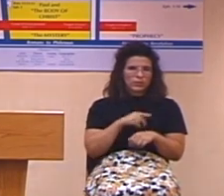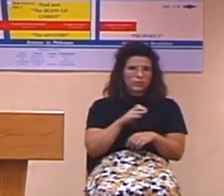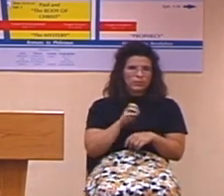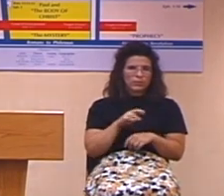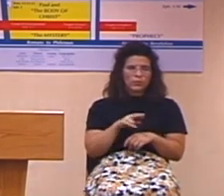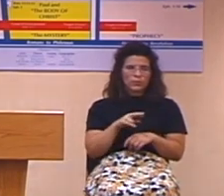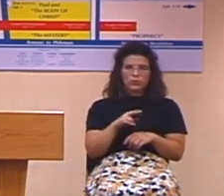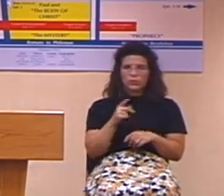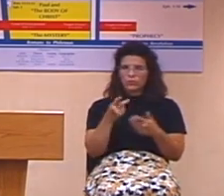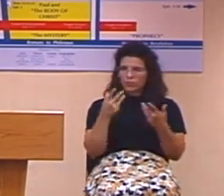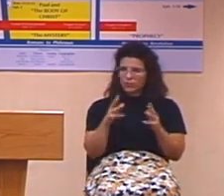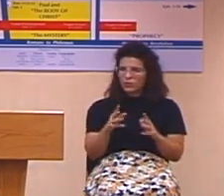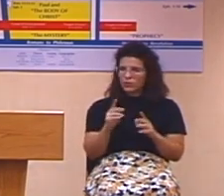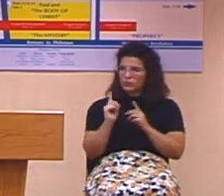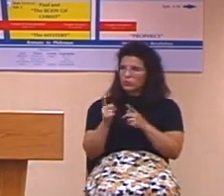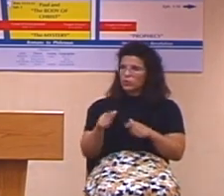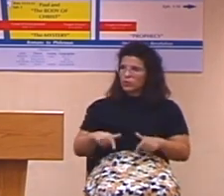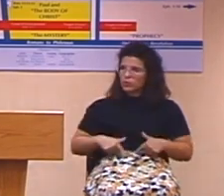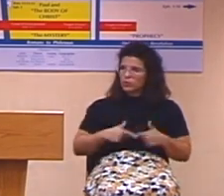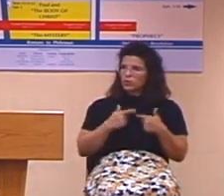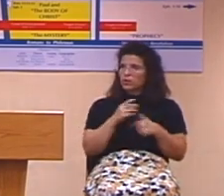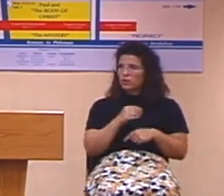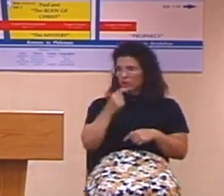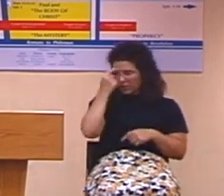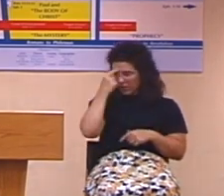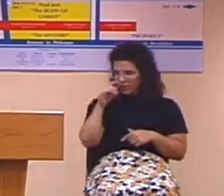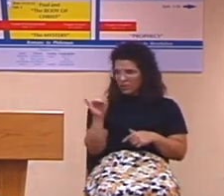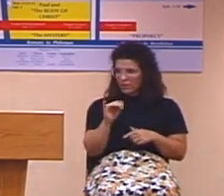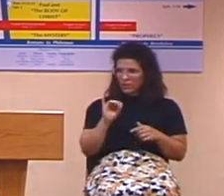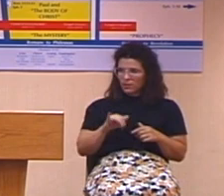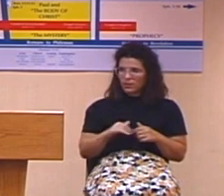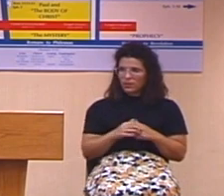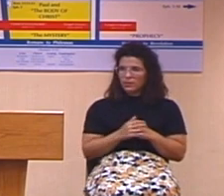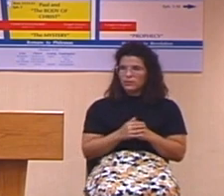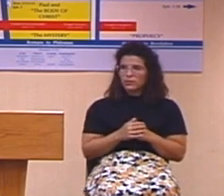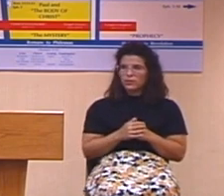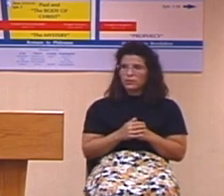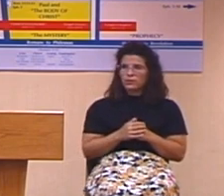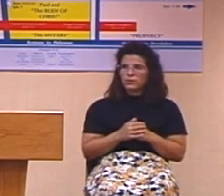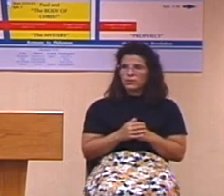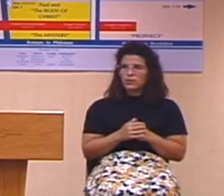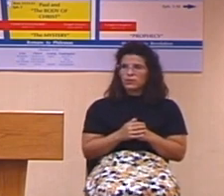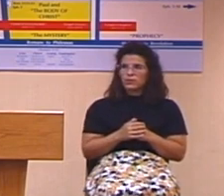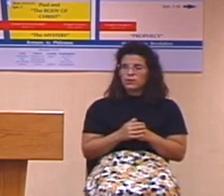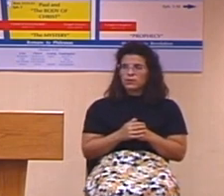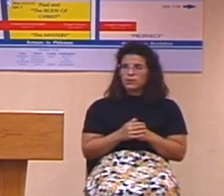done. Now let's go live and think it like that.